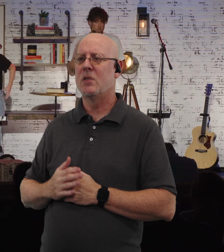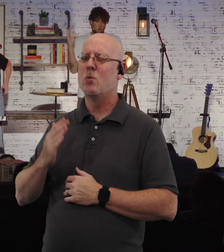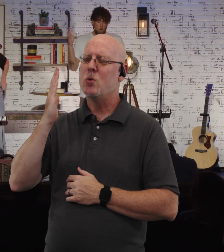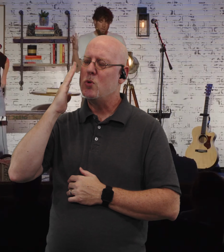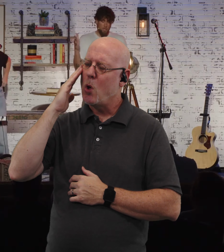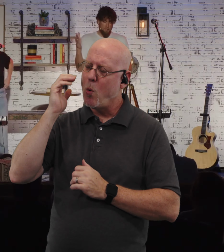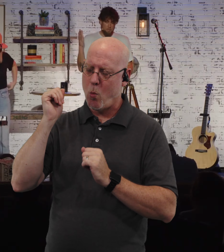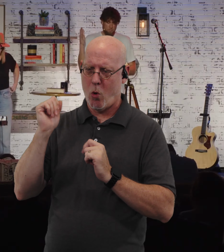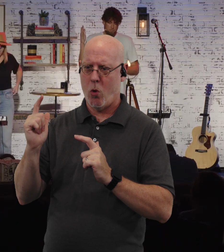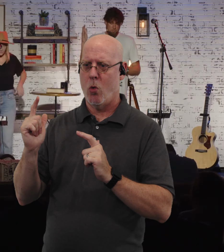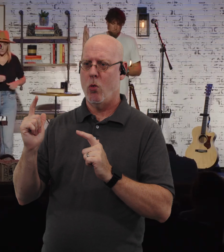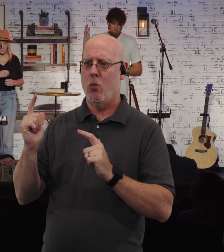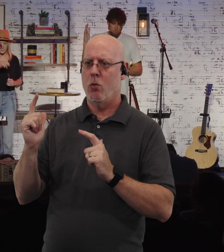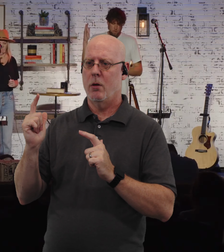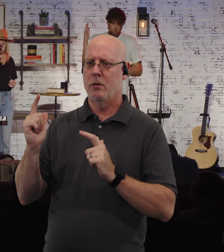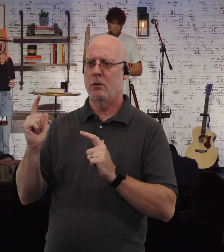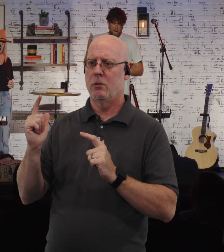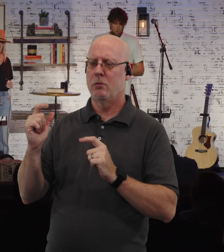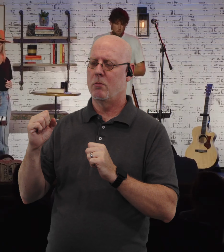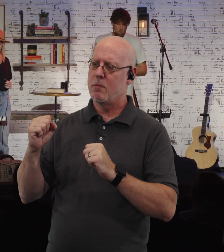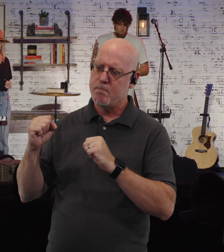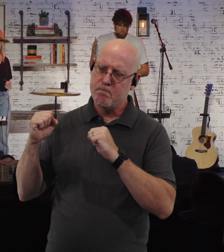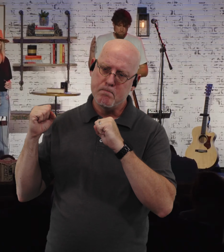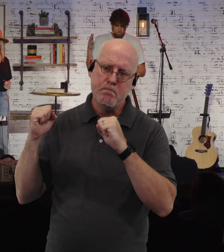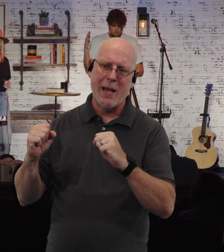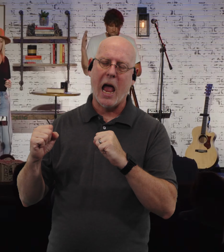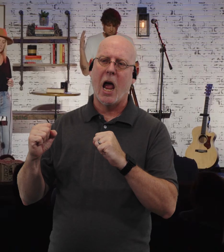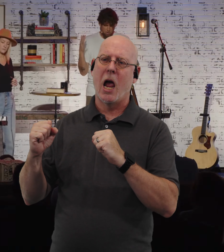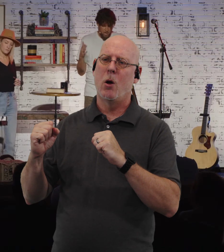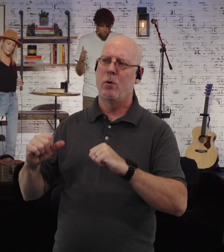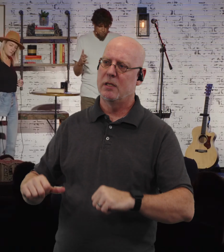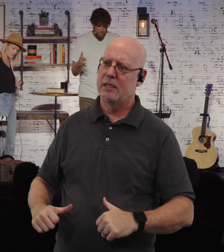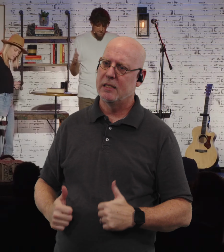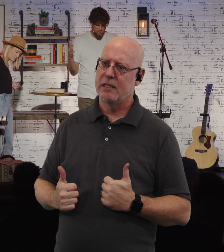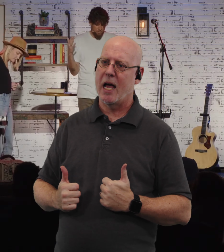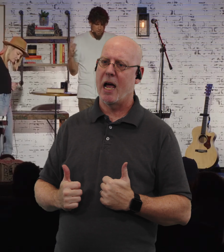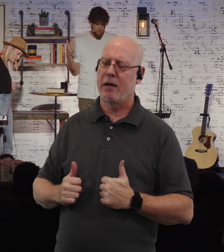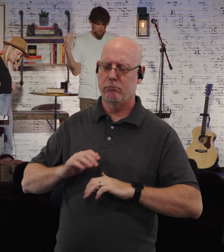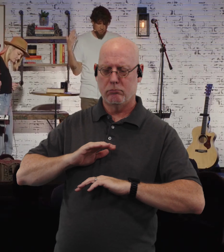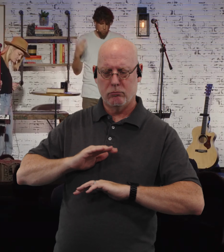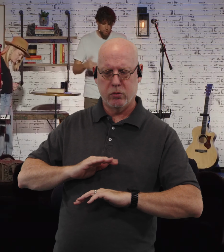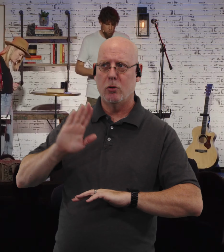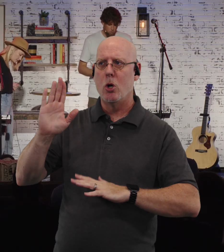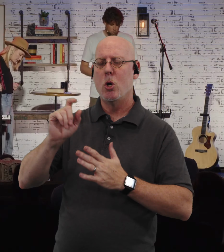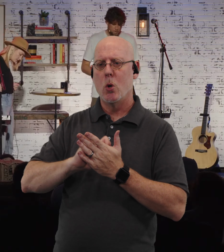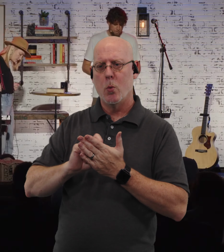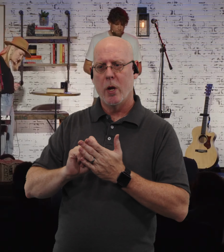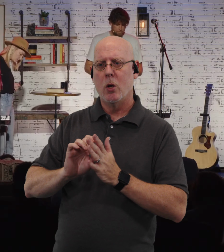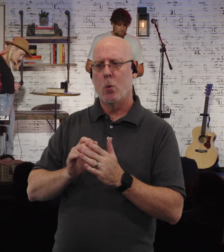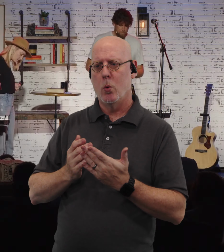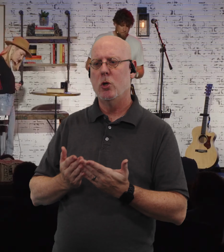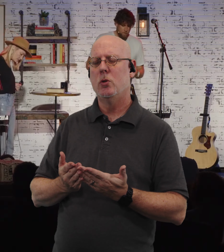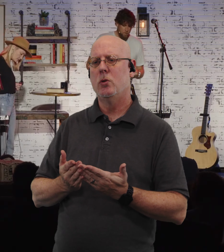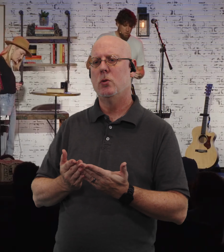And we know all this through the power and the life and the sufficiency of your written word.